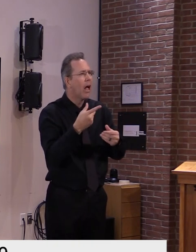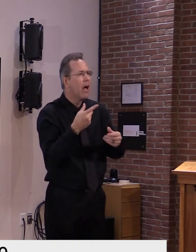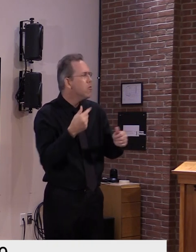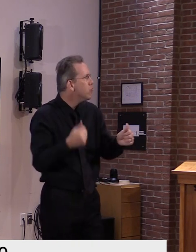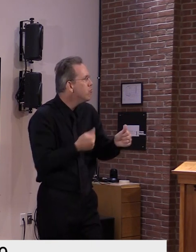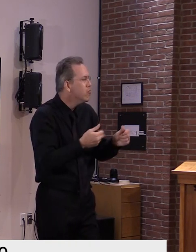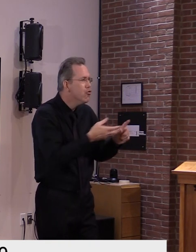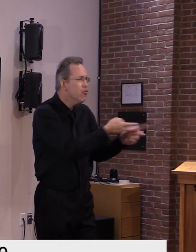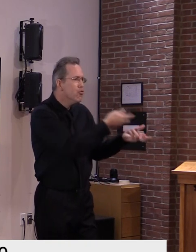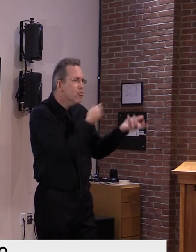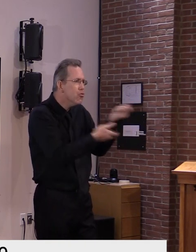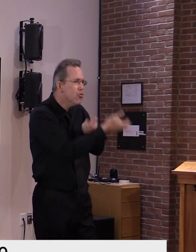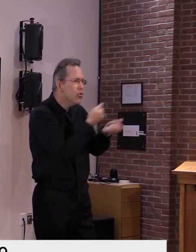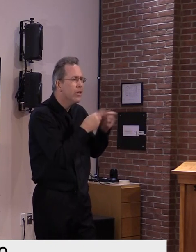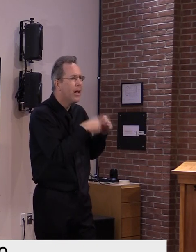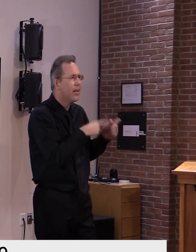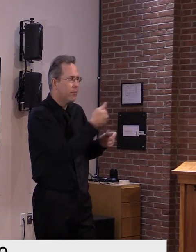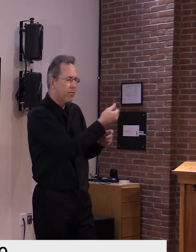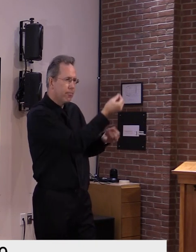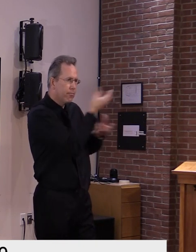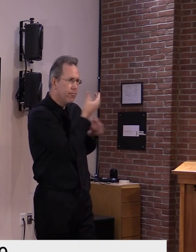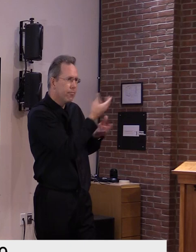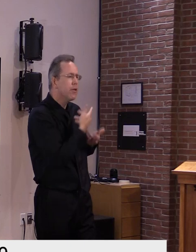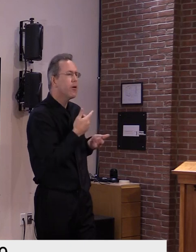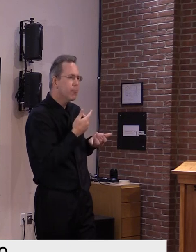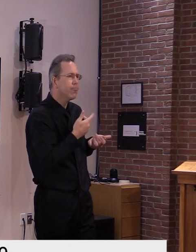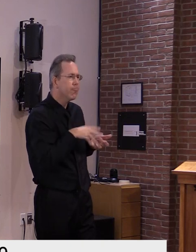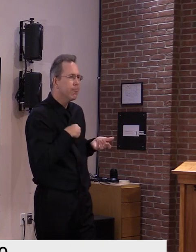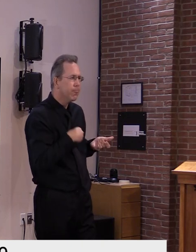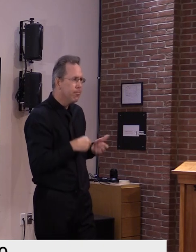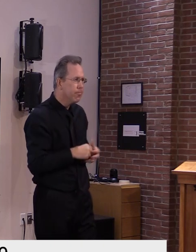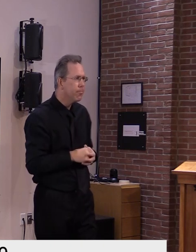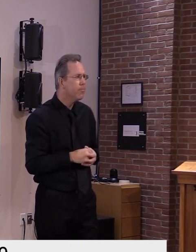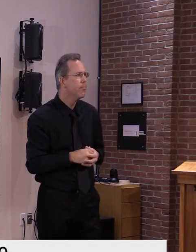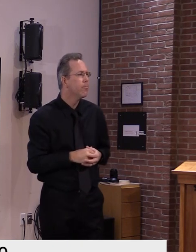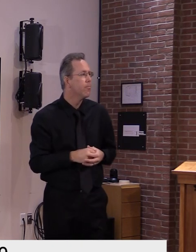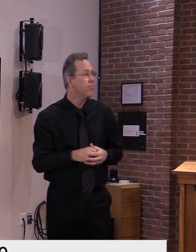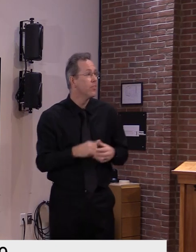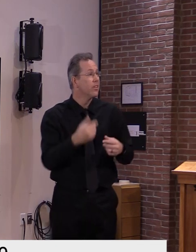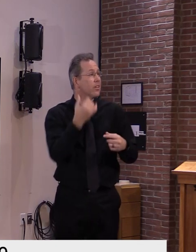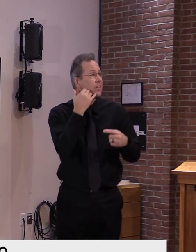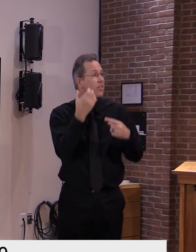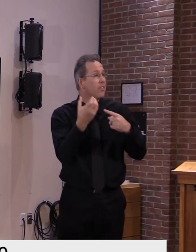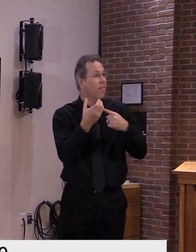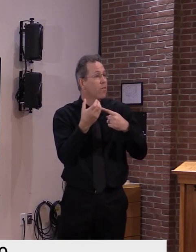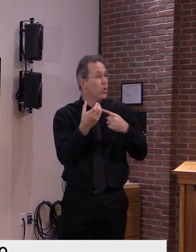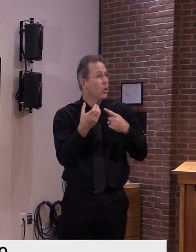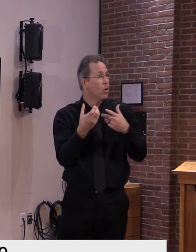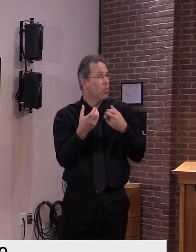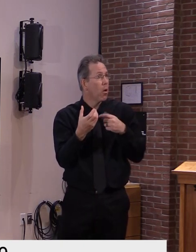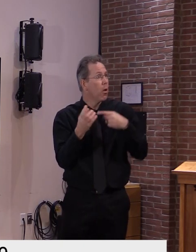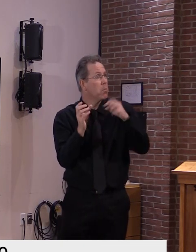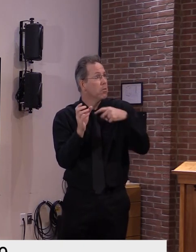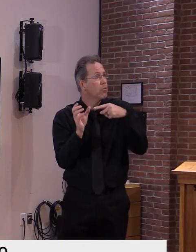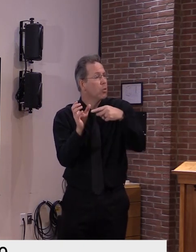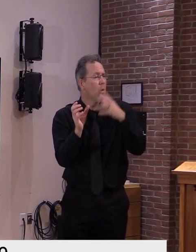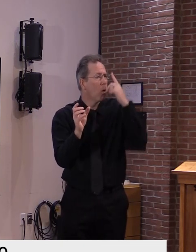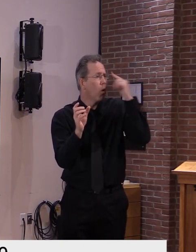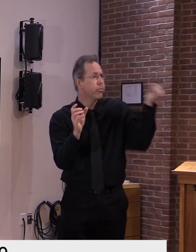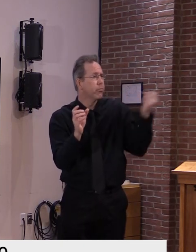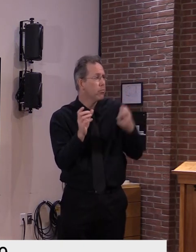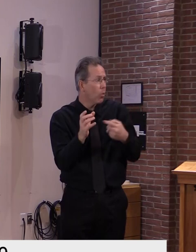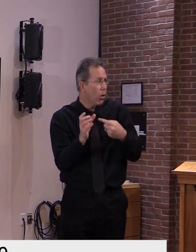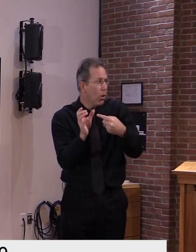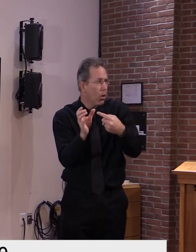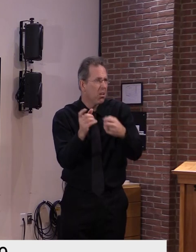believe that's what Commissioner Pichak has told us. Yeah, so it's mostly after the fact. They